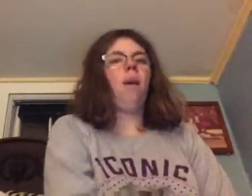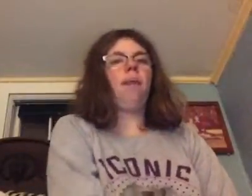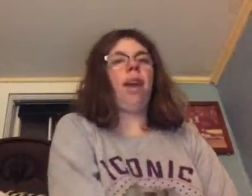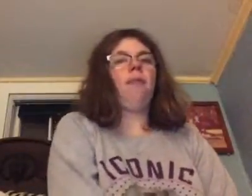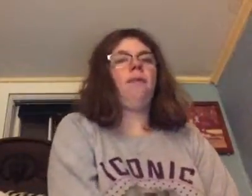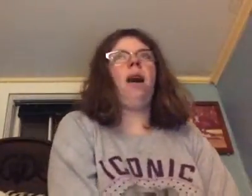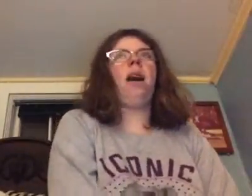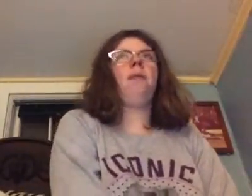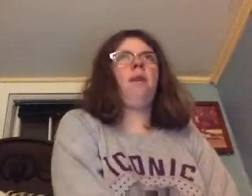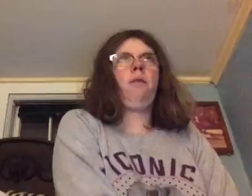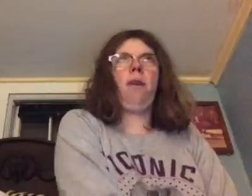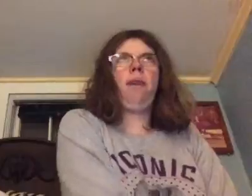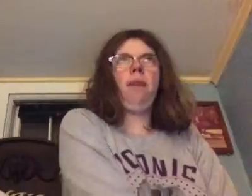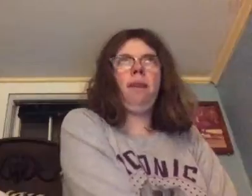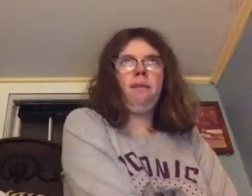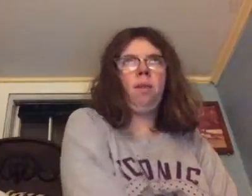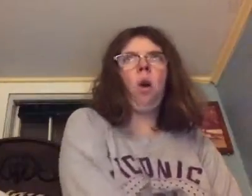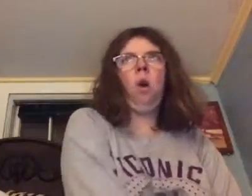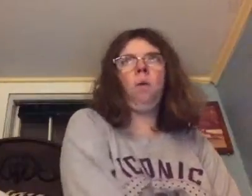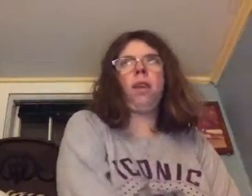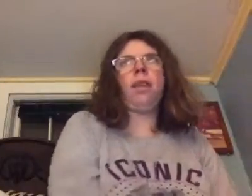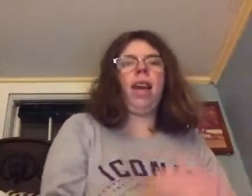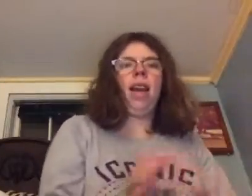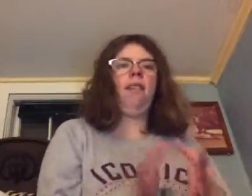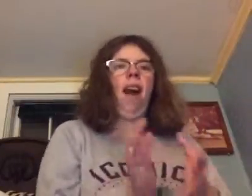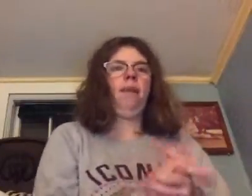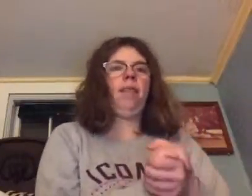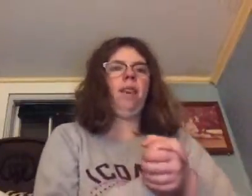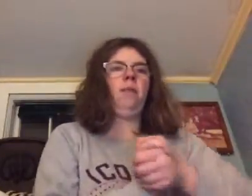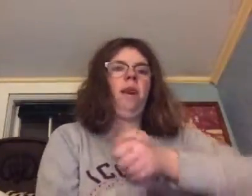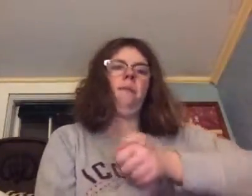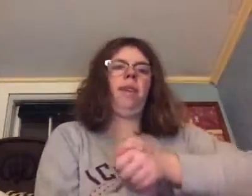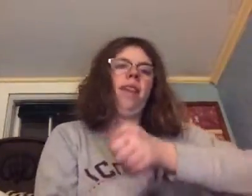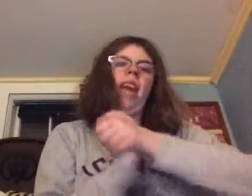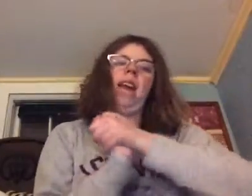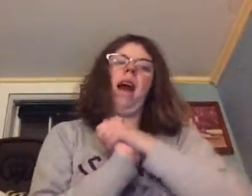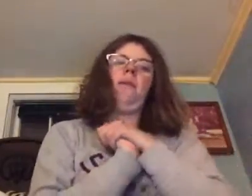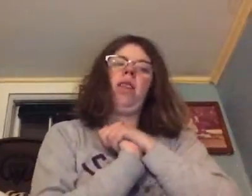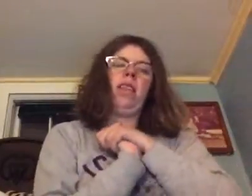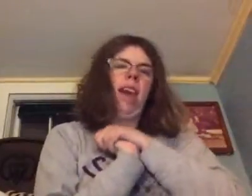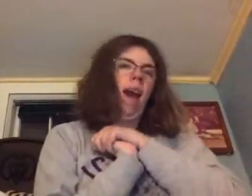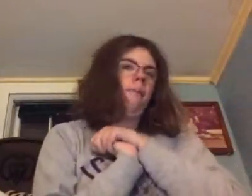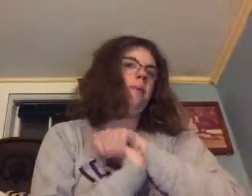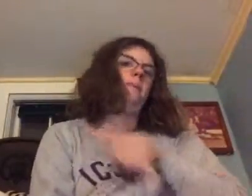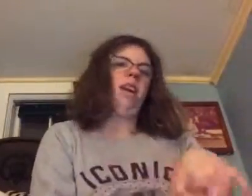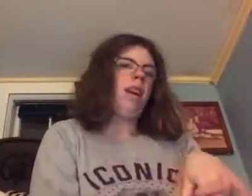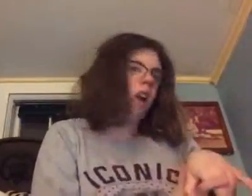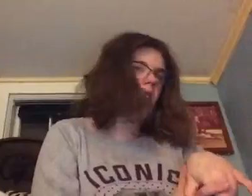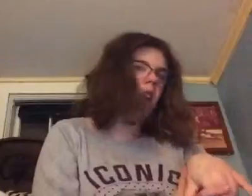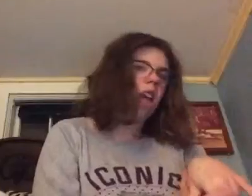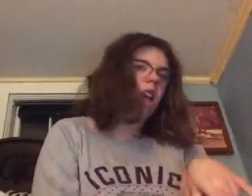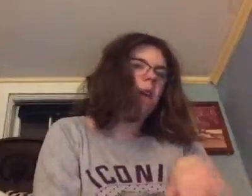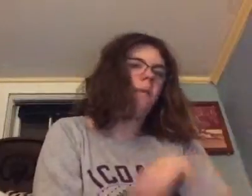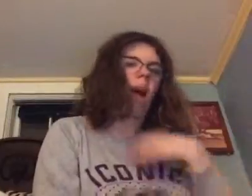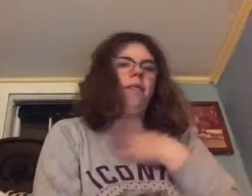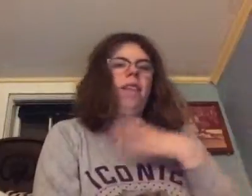my life. Her grandmother owned the daycare that I went to, and one day we just happened to meet her while I was